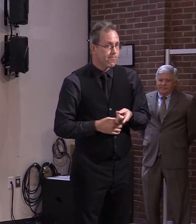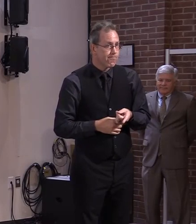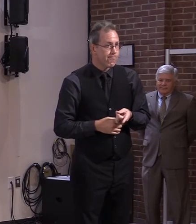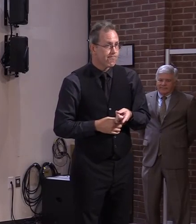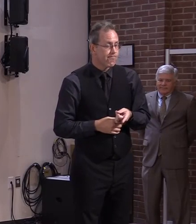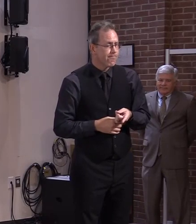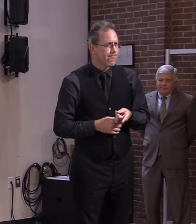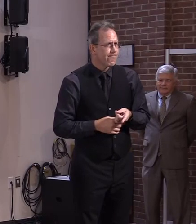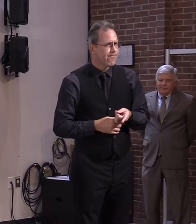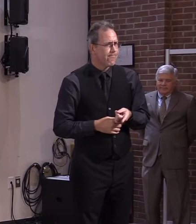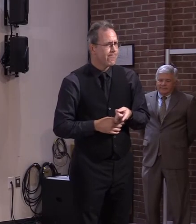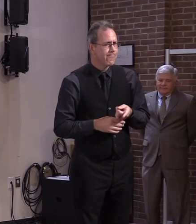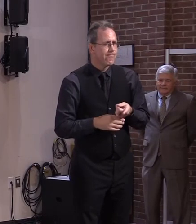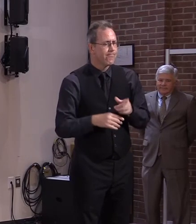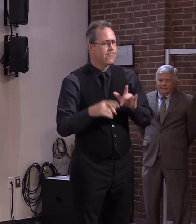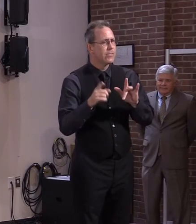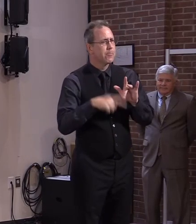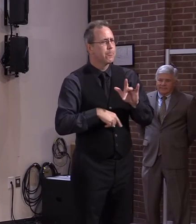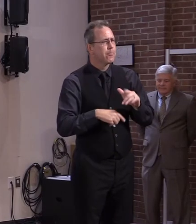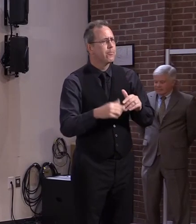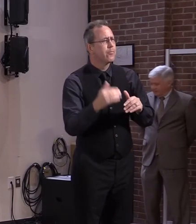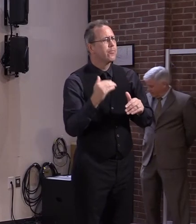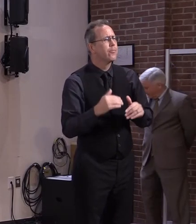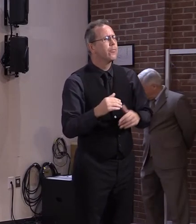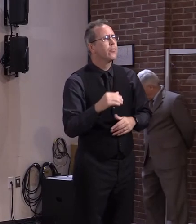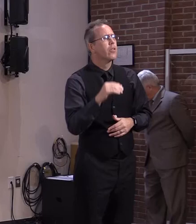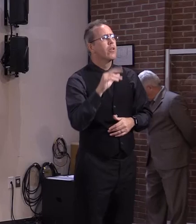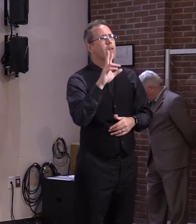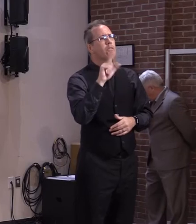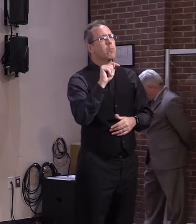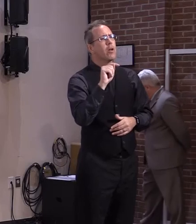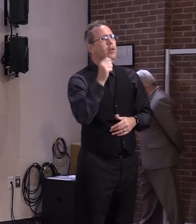Chronicle. All right, we'll move to Guy Page, Vermont Daily Chronicle.